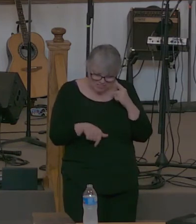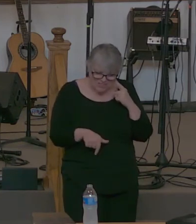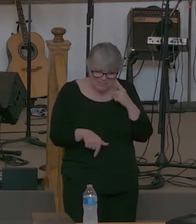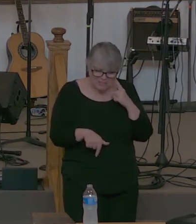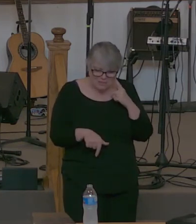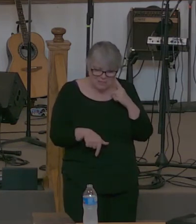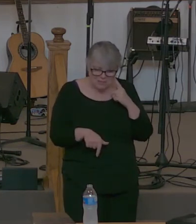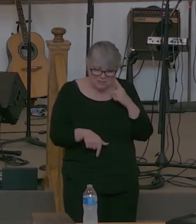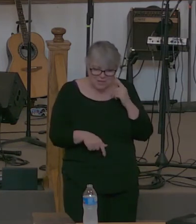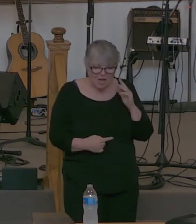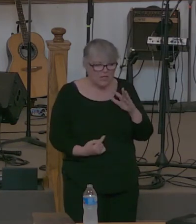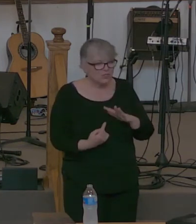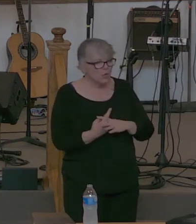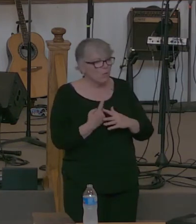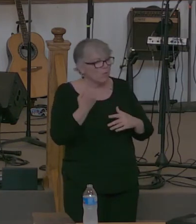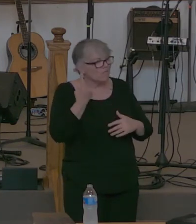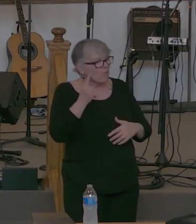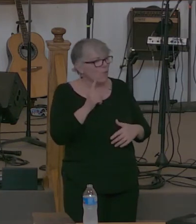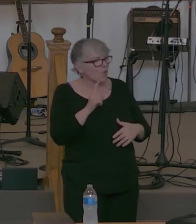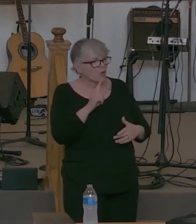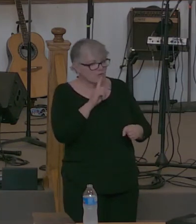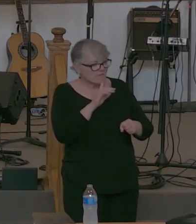And then I show up for devotions in the morning,